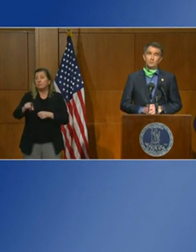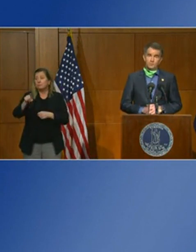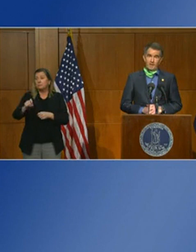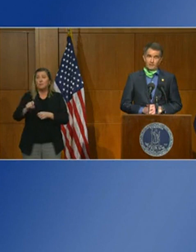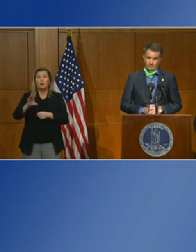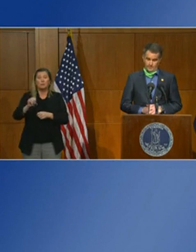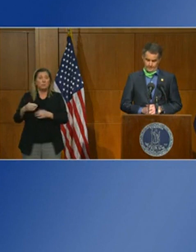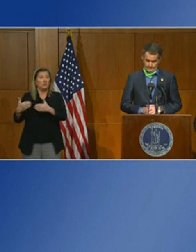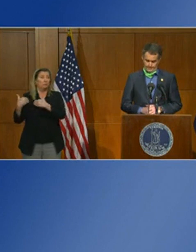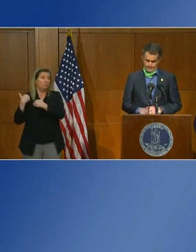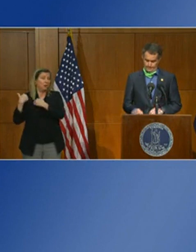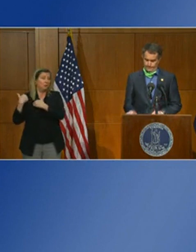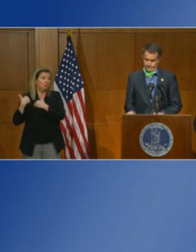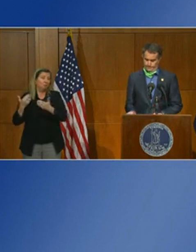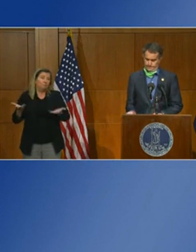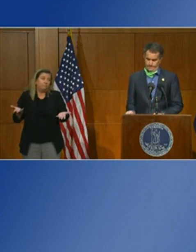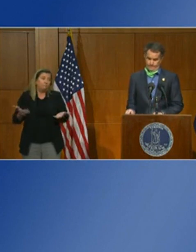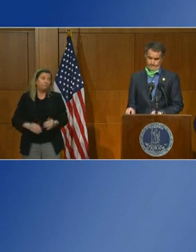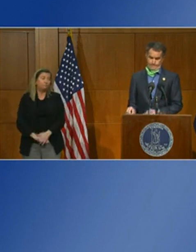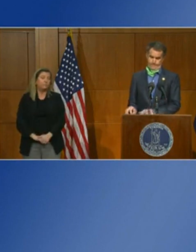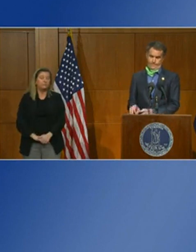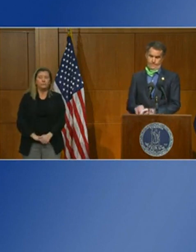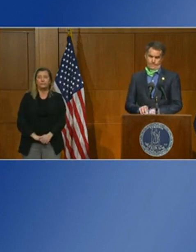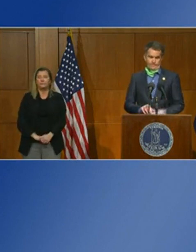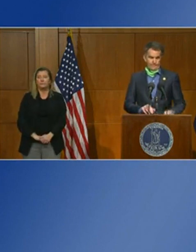be responsible.